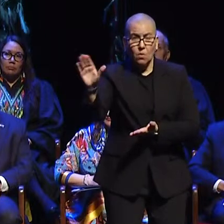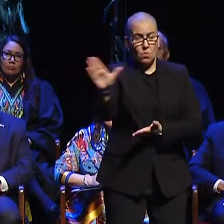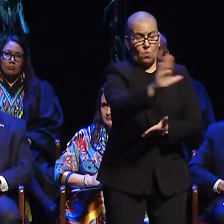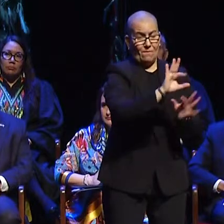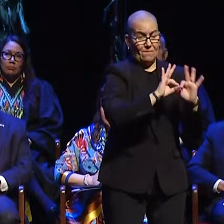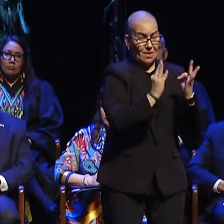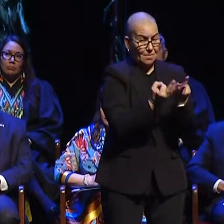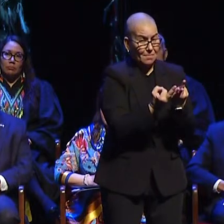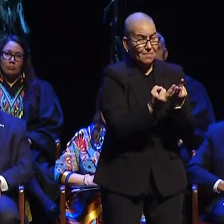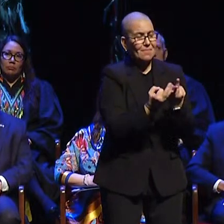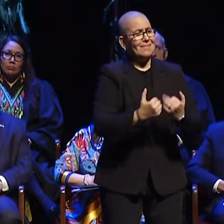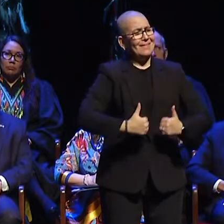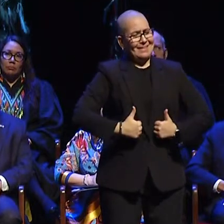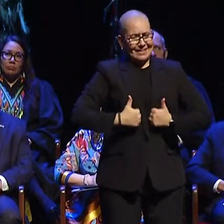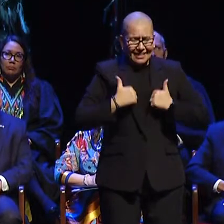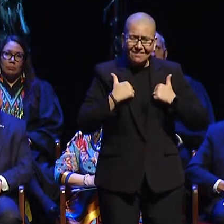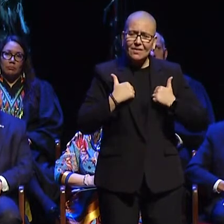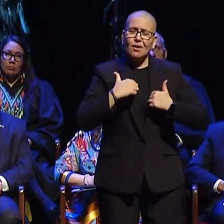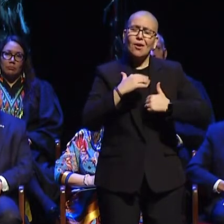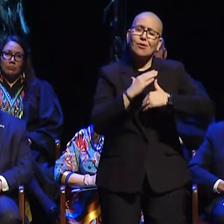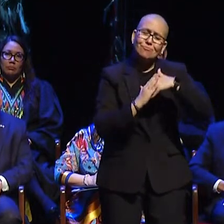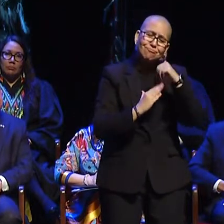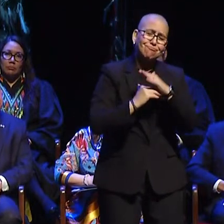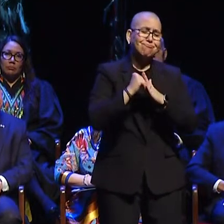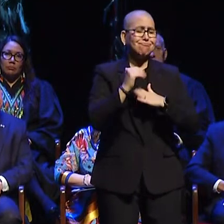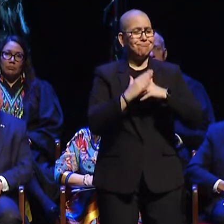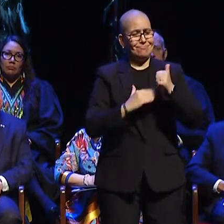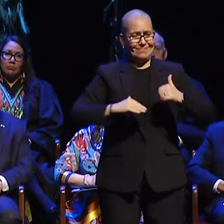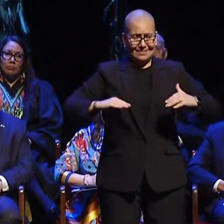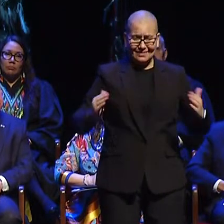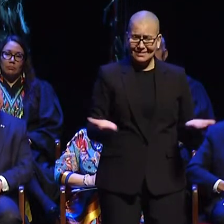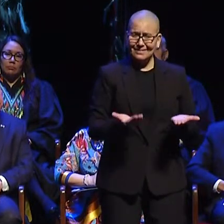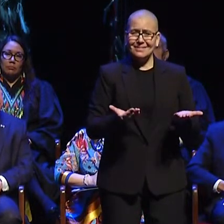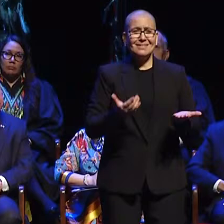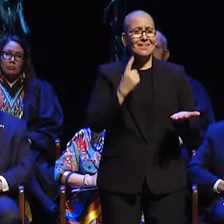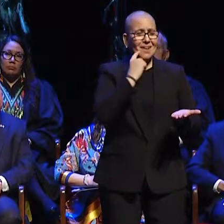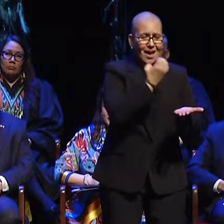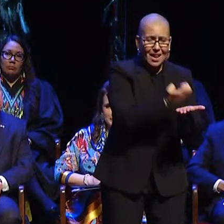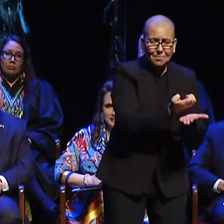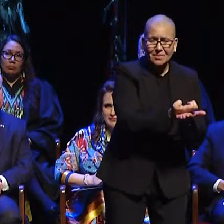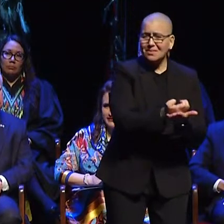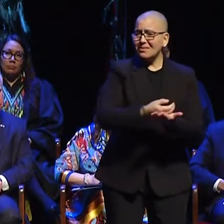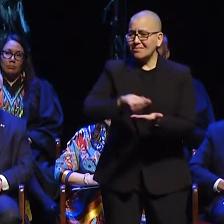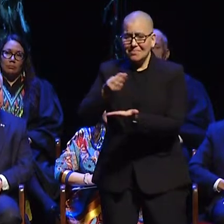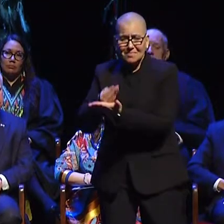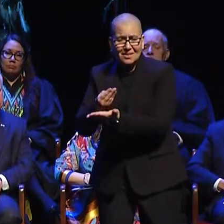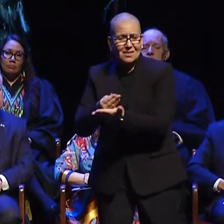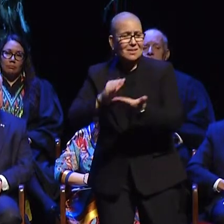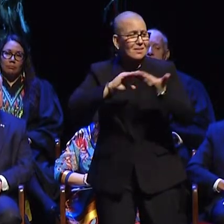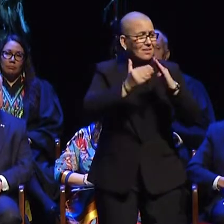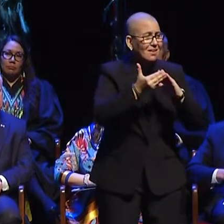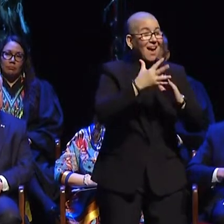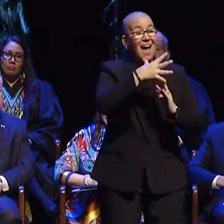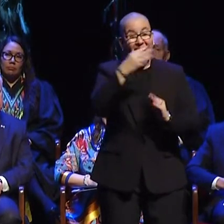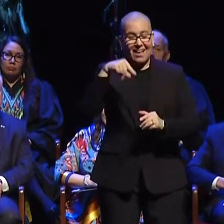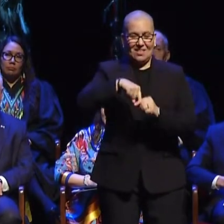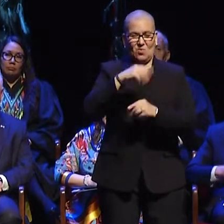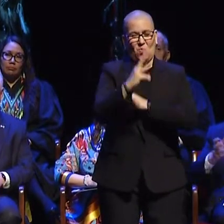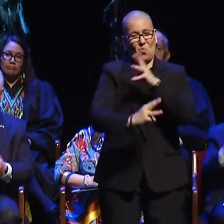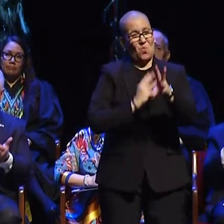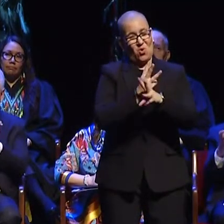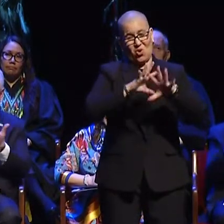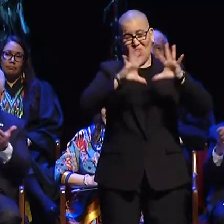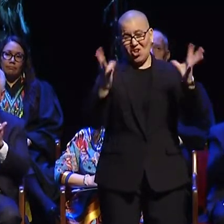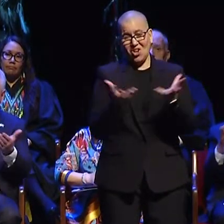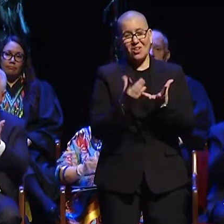this society and in this world. Because everybody counts and everybody matters, no exceptions.